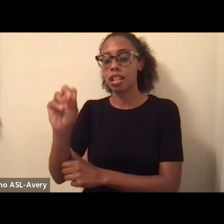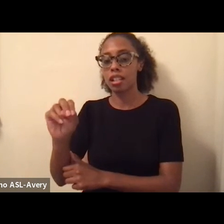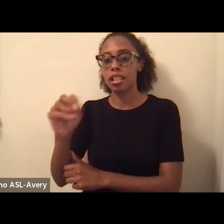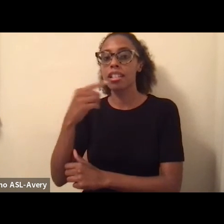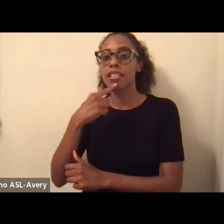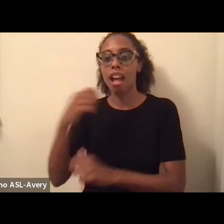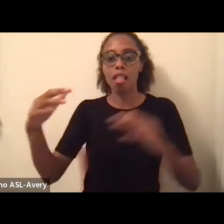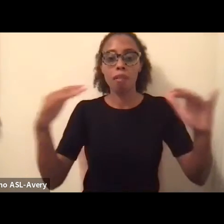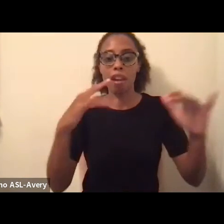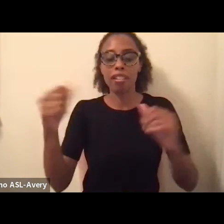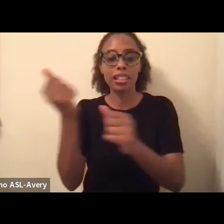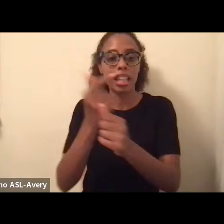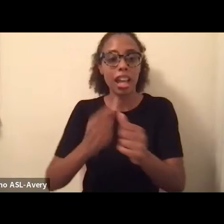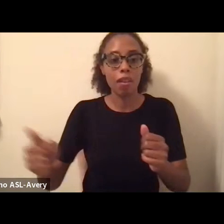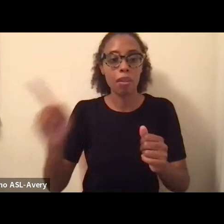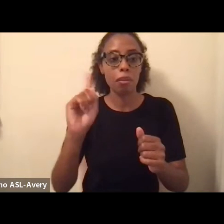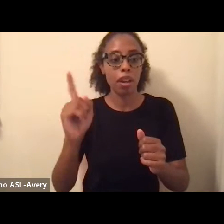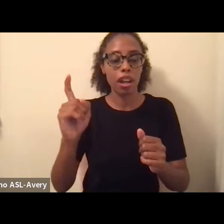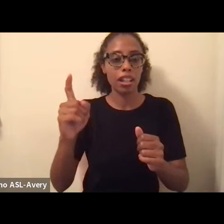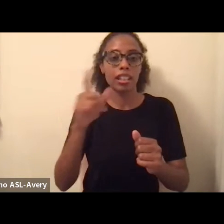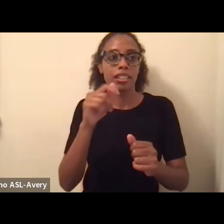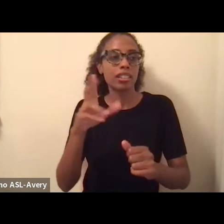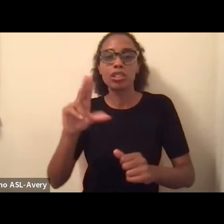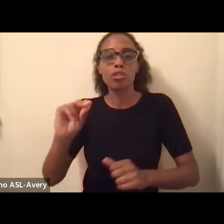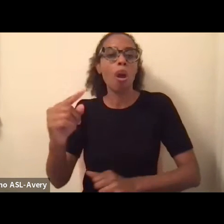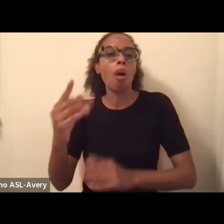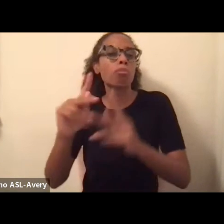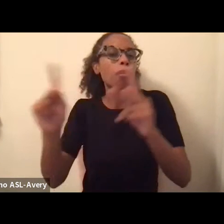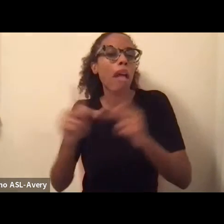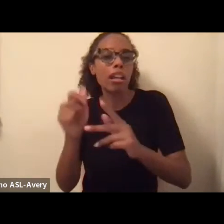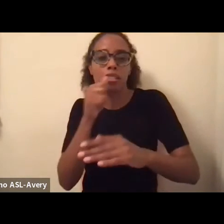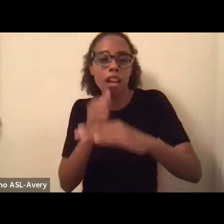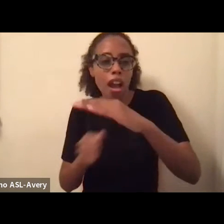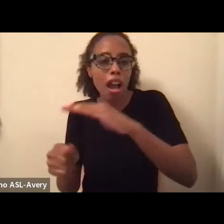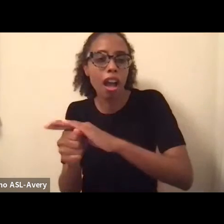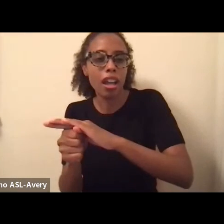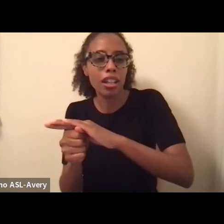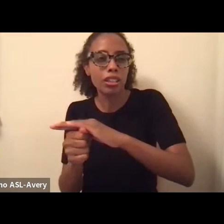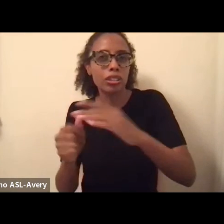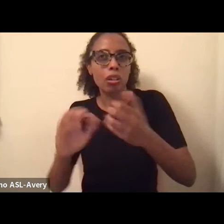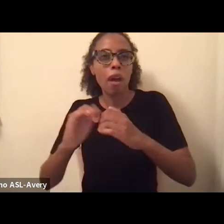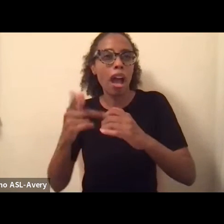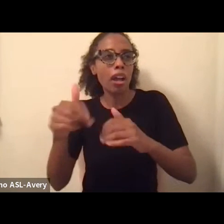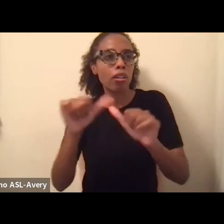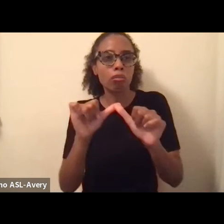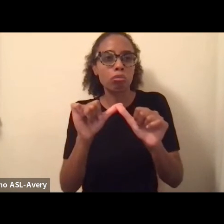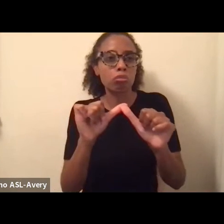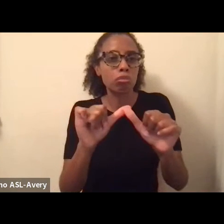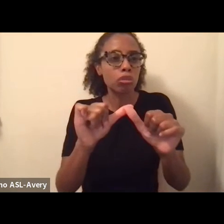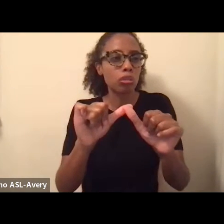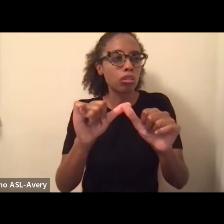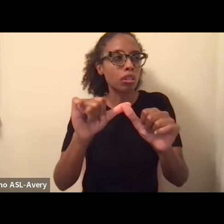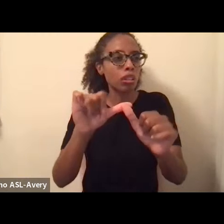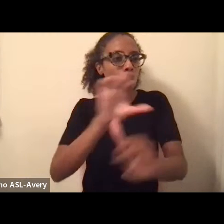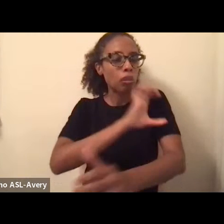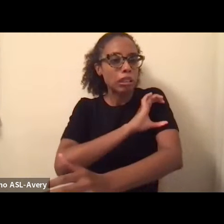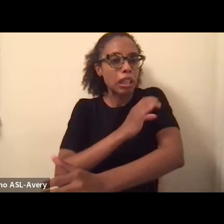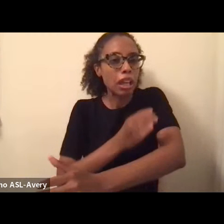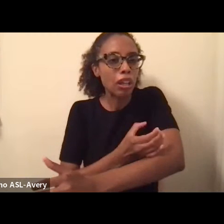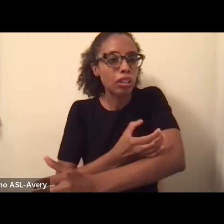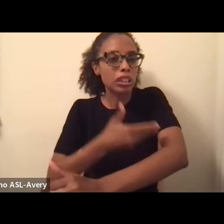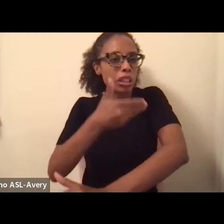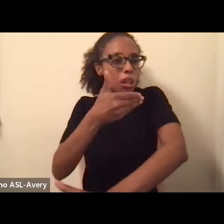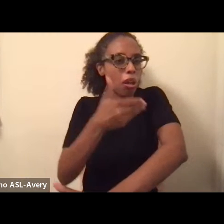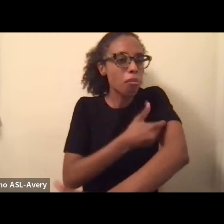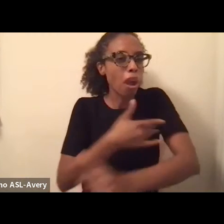you maintain the will and the power and the energy to struggle? And we